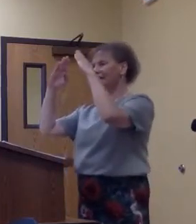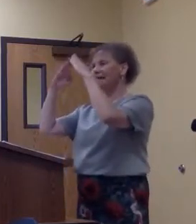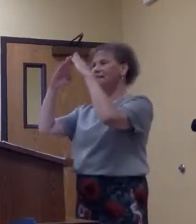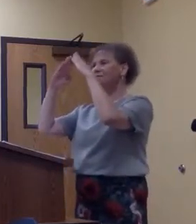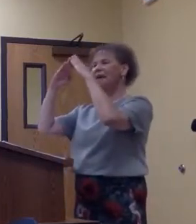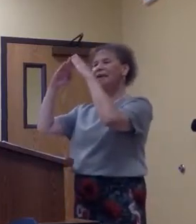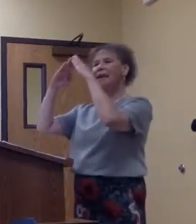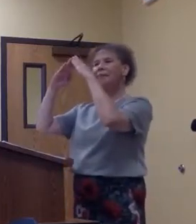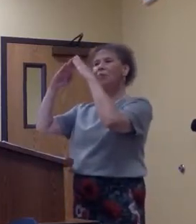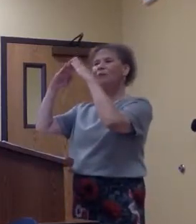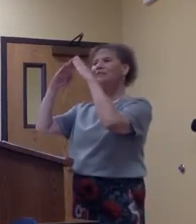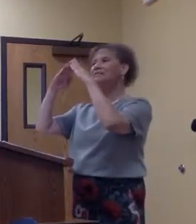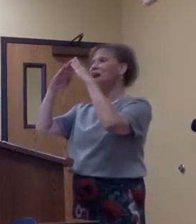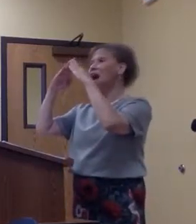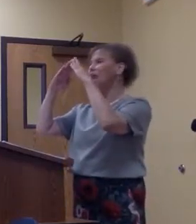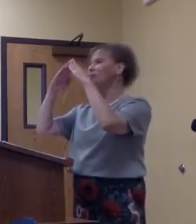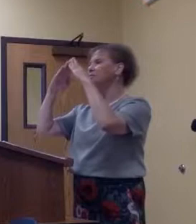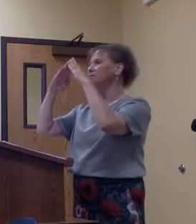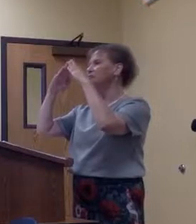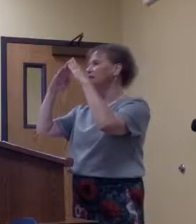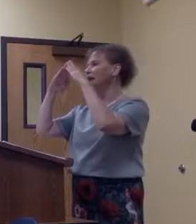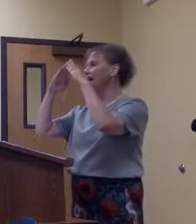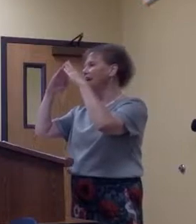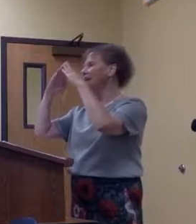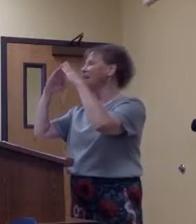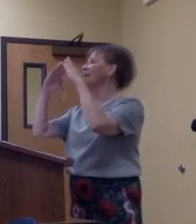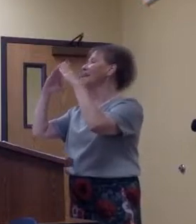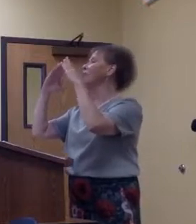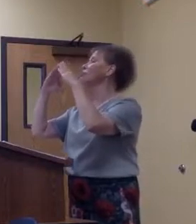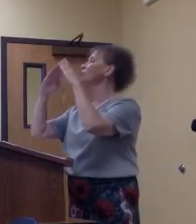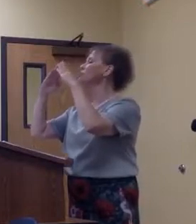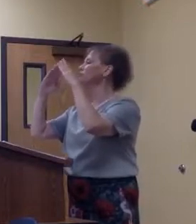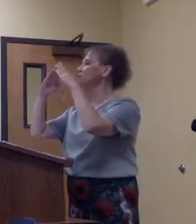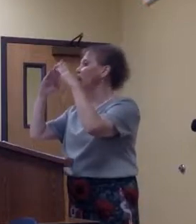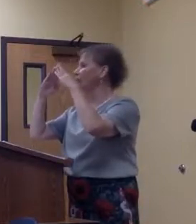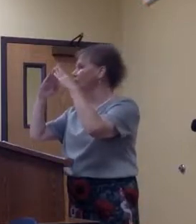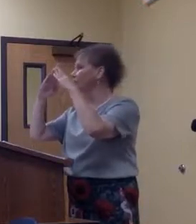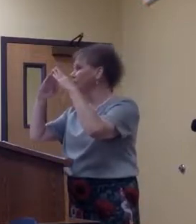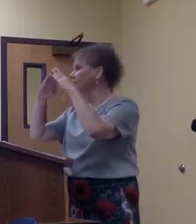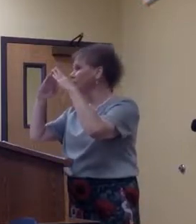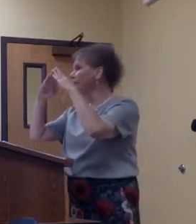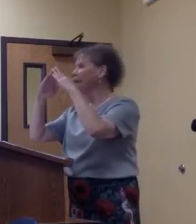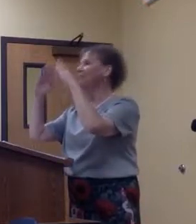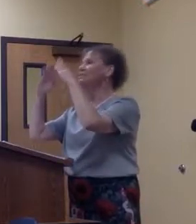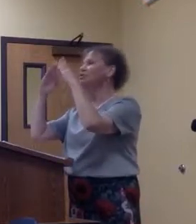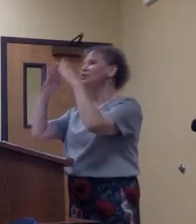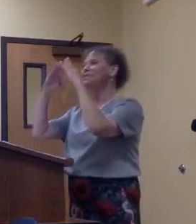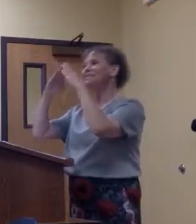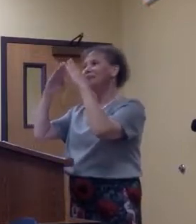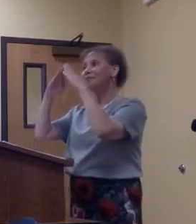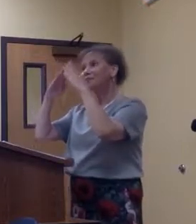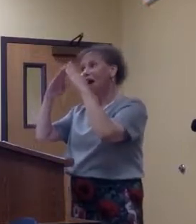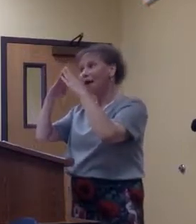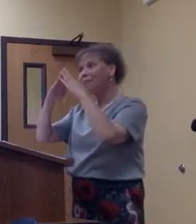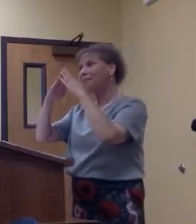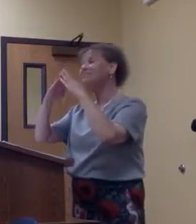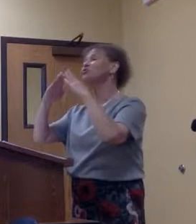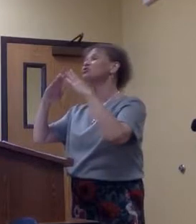He is making a pointed top, all right, like a rooftop. And he's doing it several times because there's